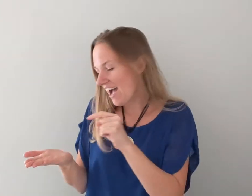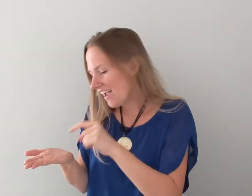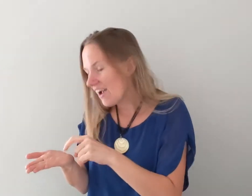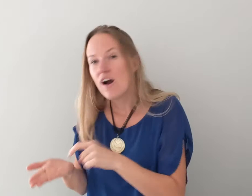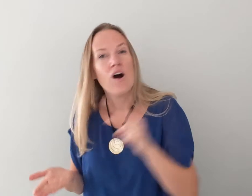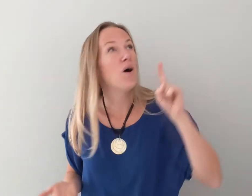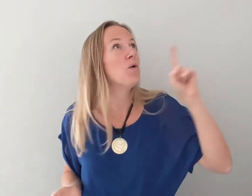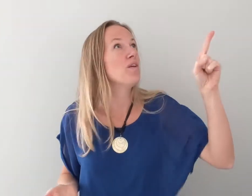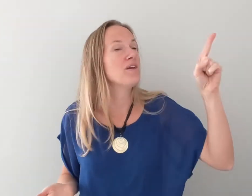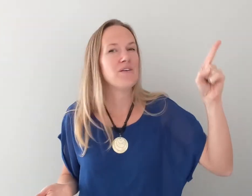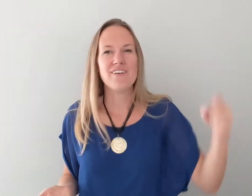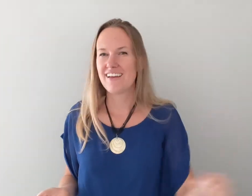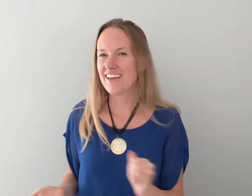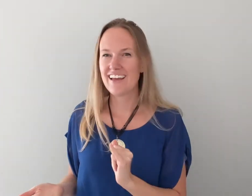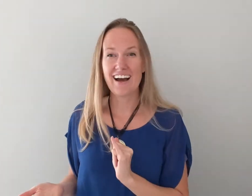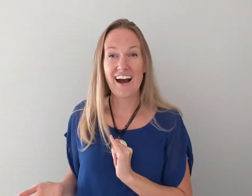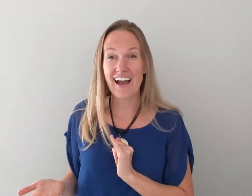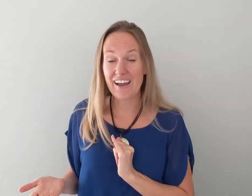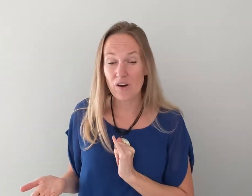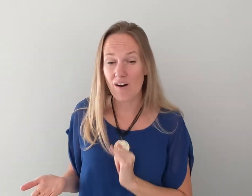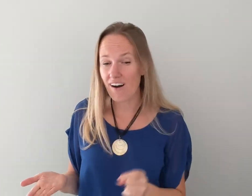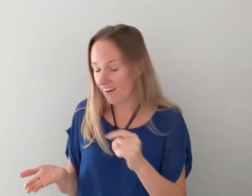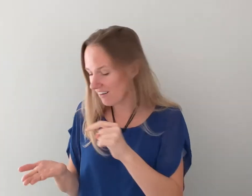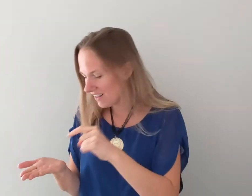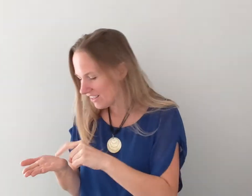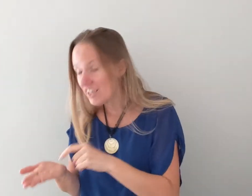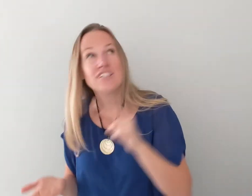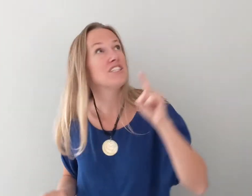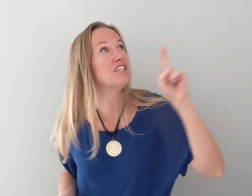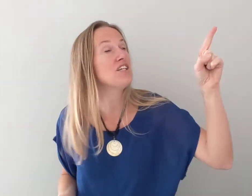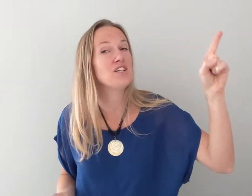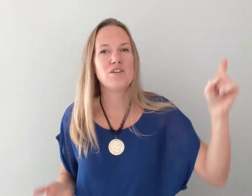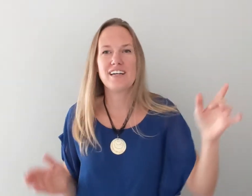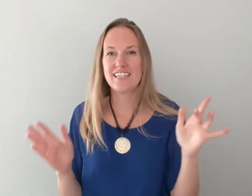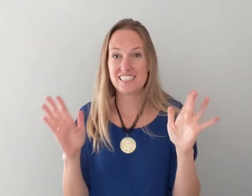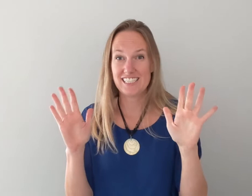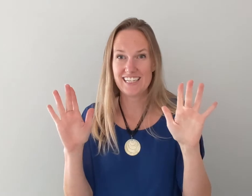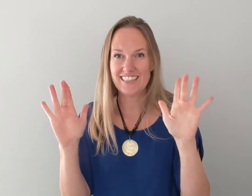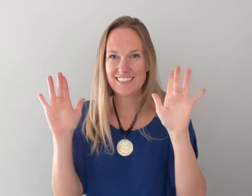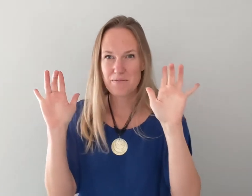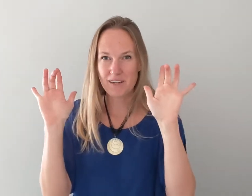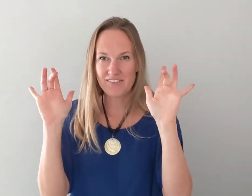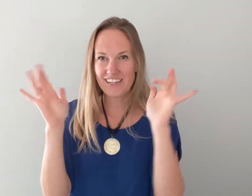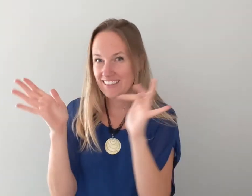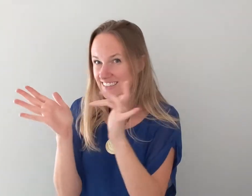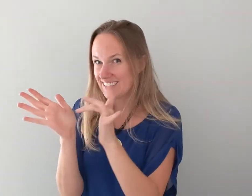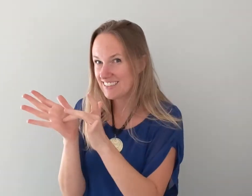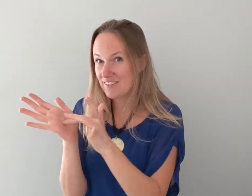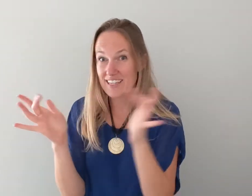I owe you. I owe all to you. And then Jesus, middle fingers, showing the